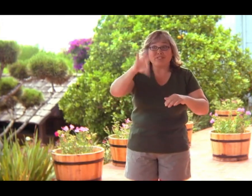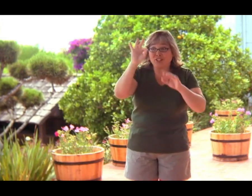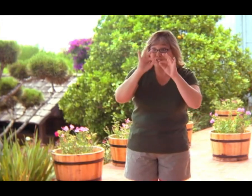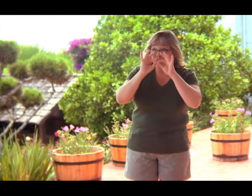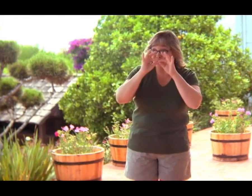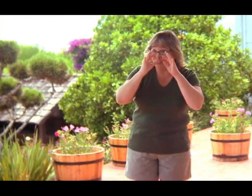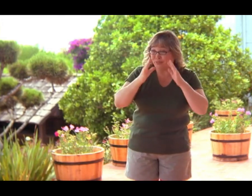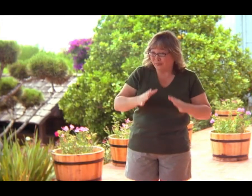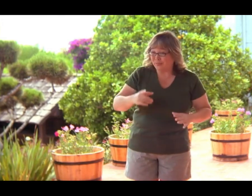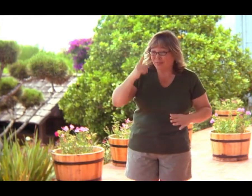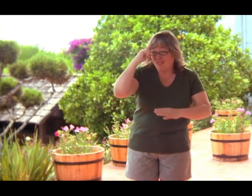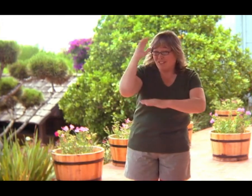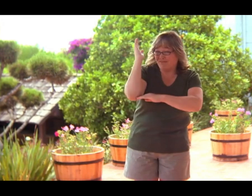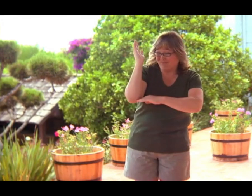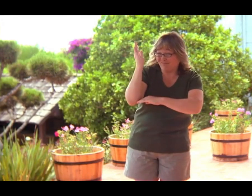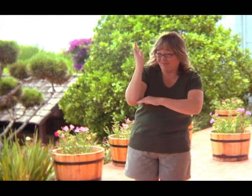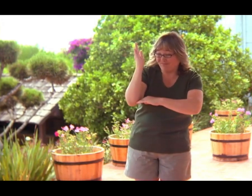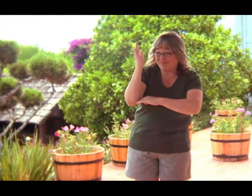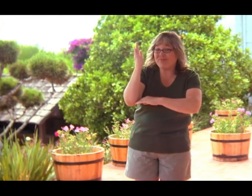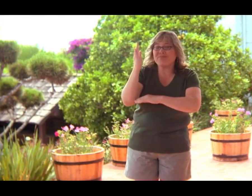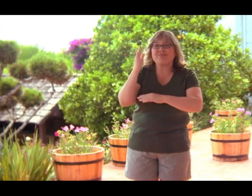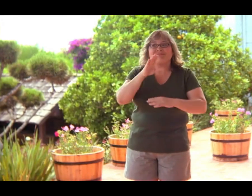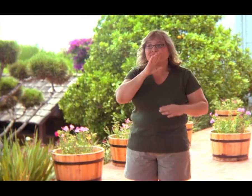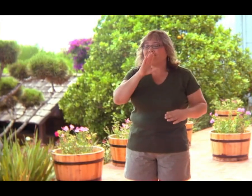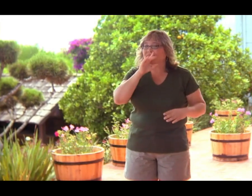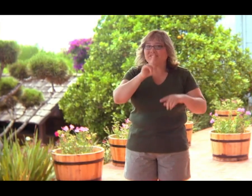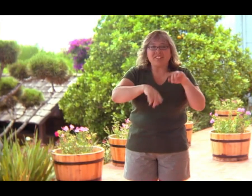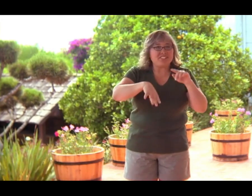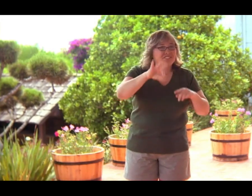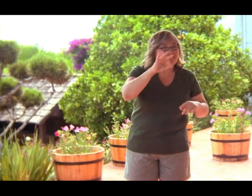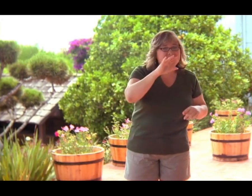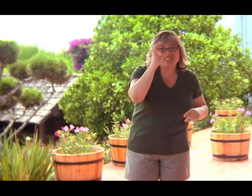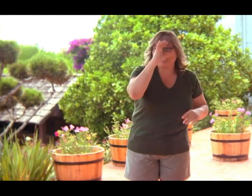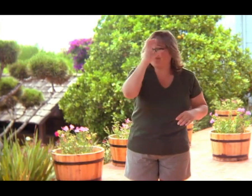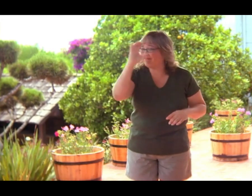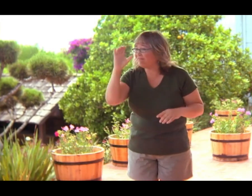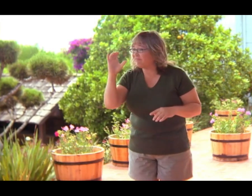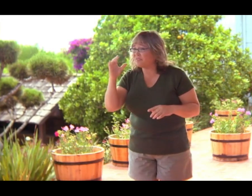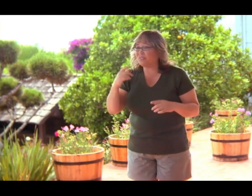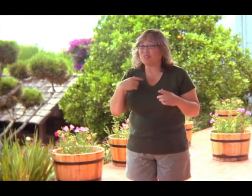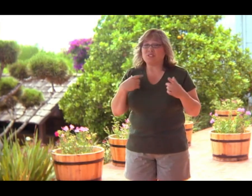We tried to get interpreters for the presentation, but no one was available.